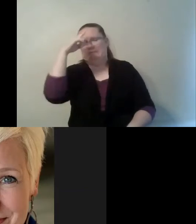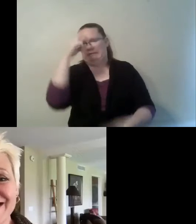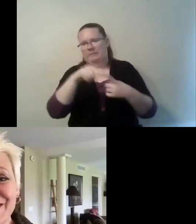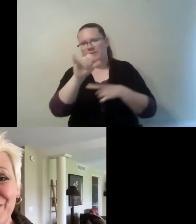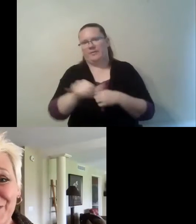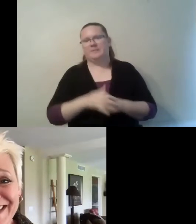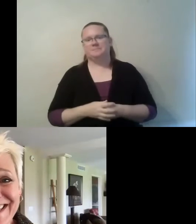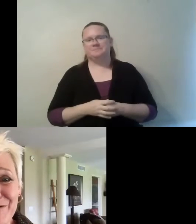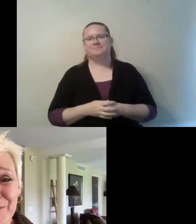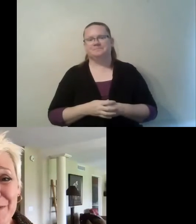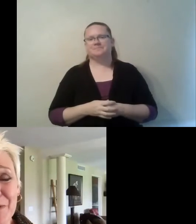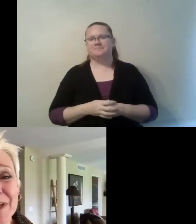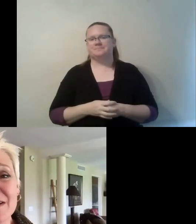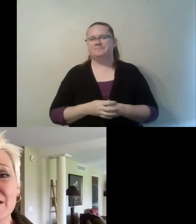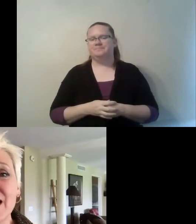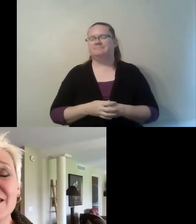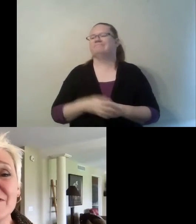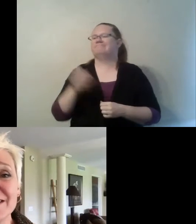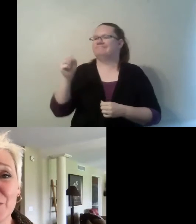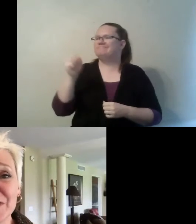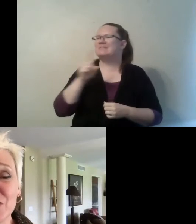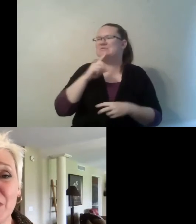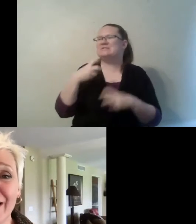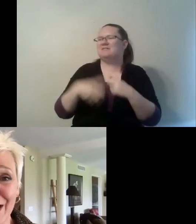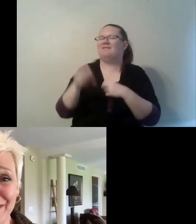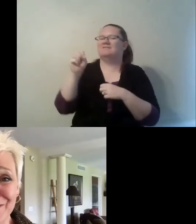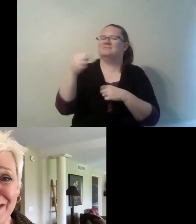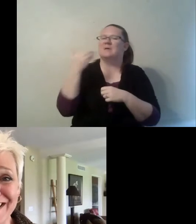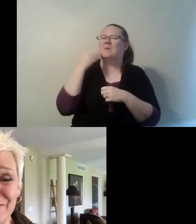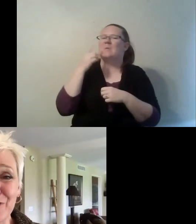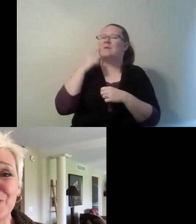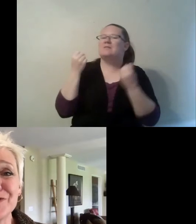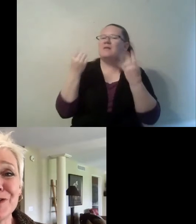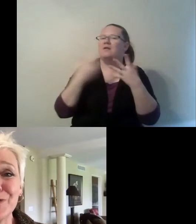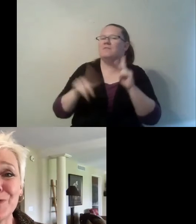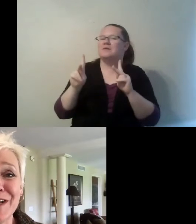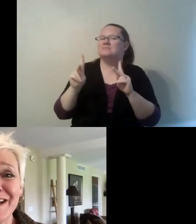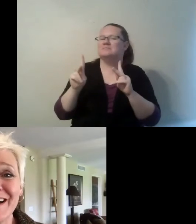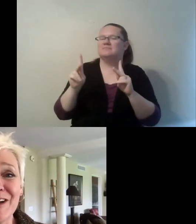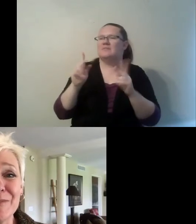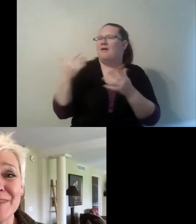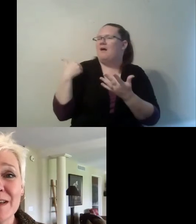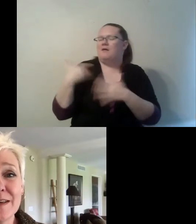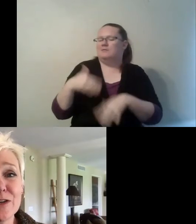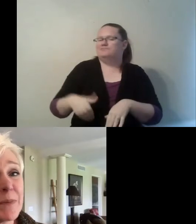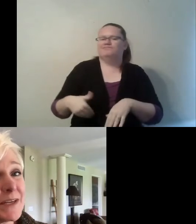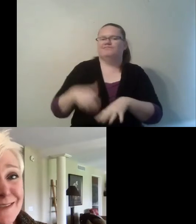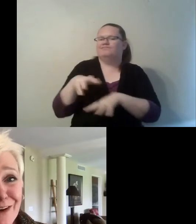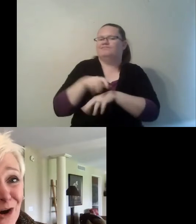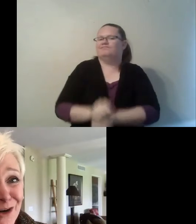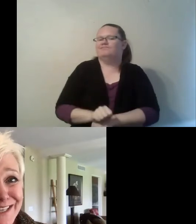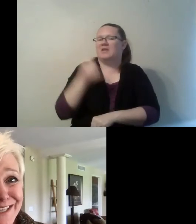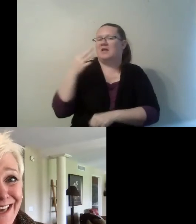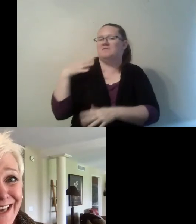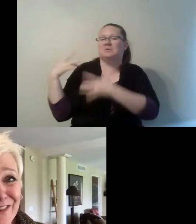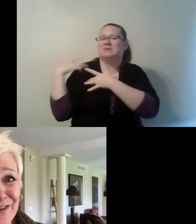It is difficult, I think, for people because a lot of things that we do are habits, right? If you're used to getting your buddies in the